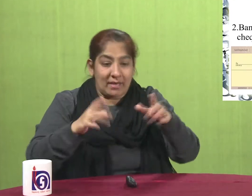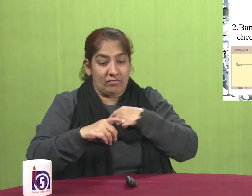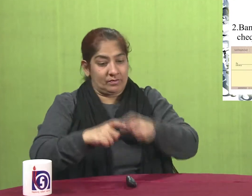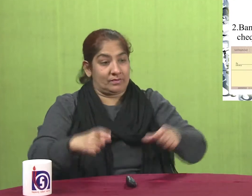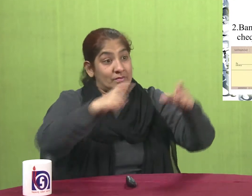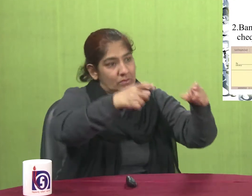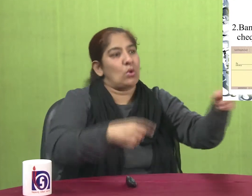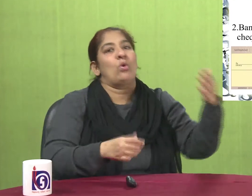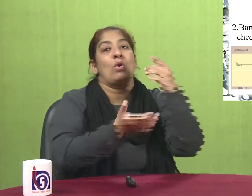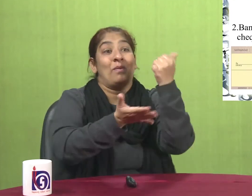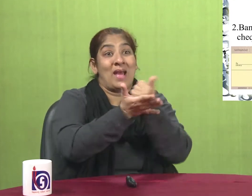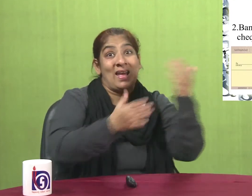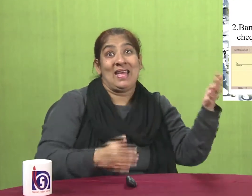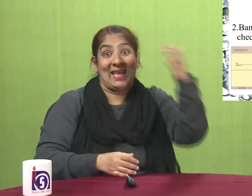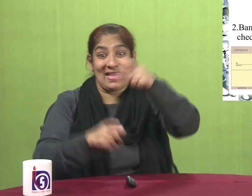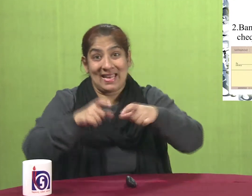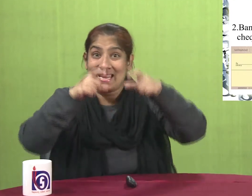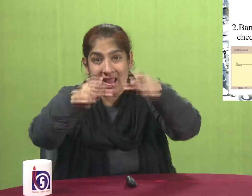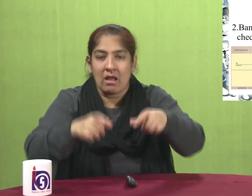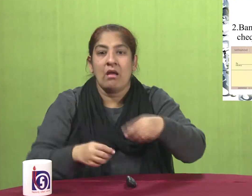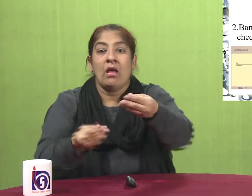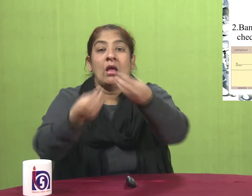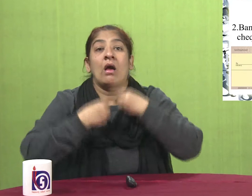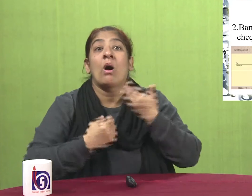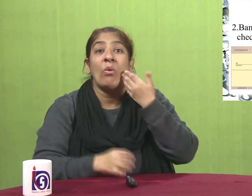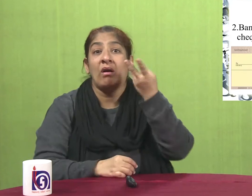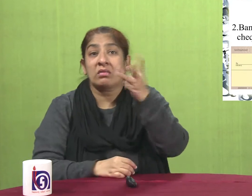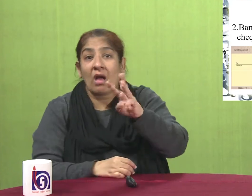written in the check will be transferred to their account.